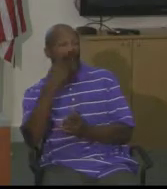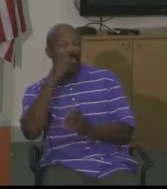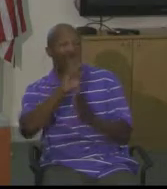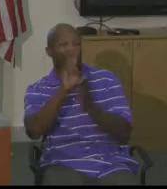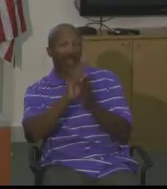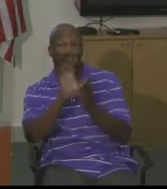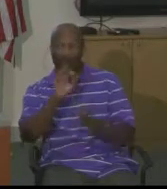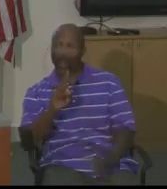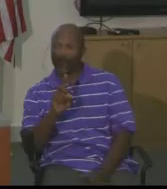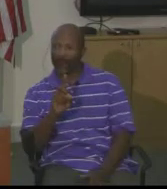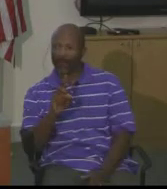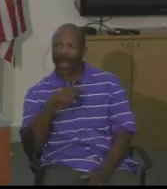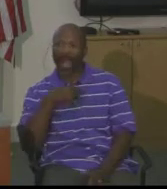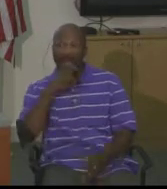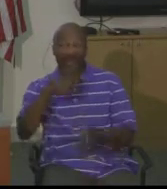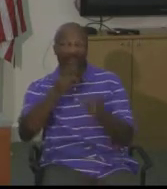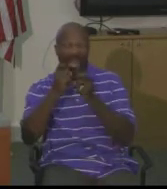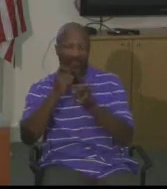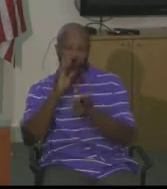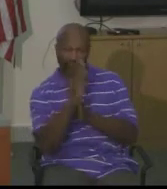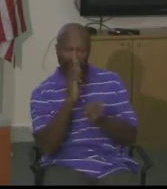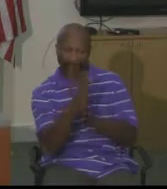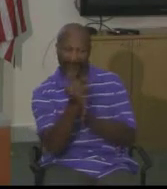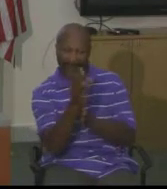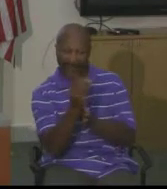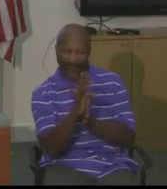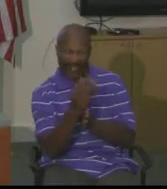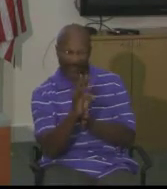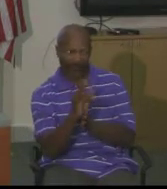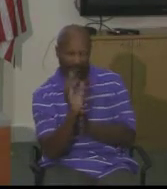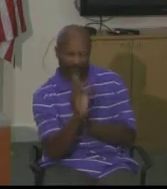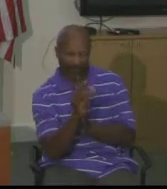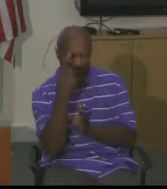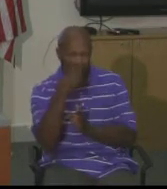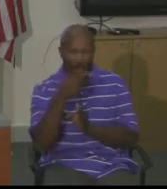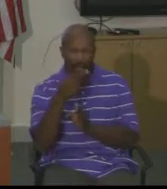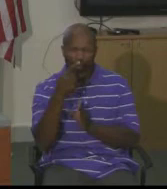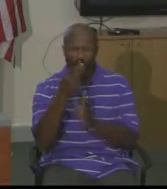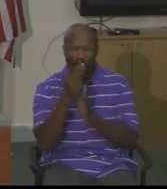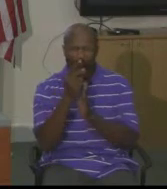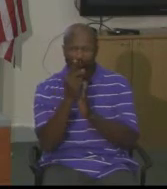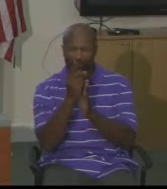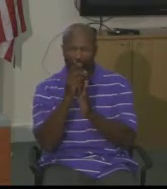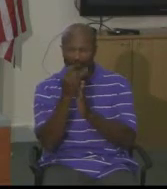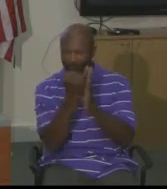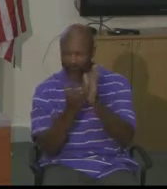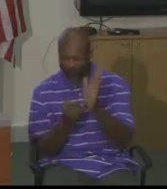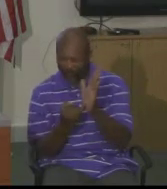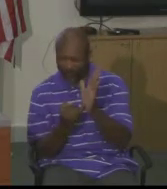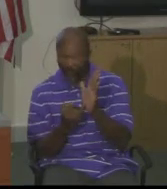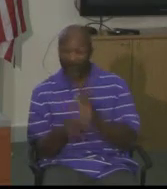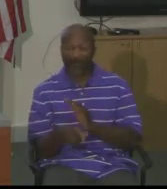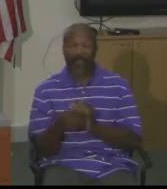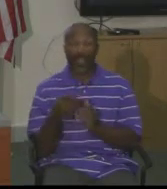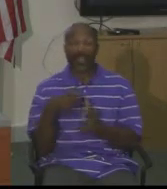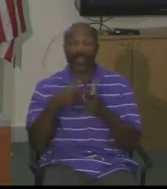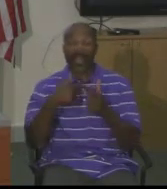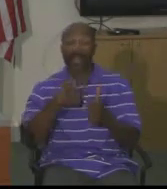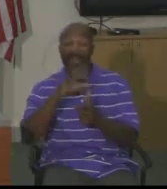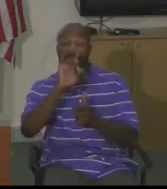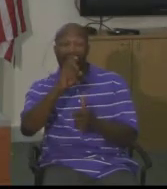video card because I need the fast transfer to do high-speed graphics. Then they might say that I have an 8x